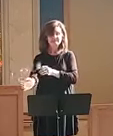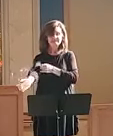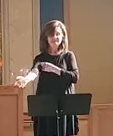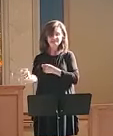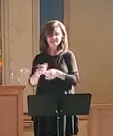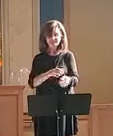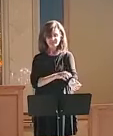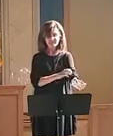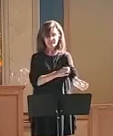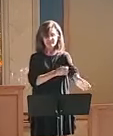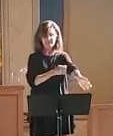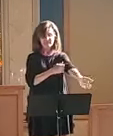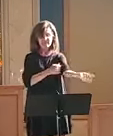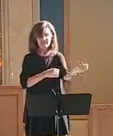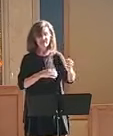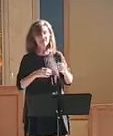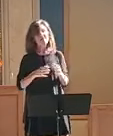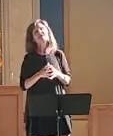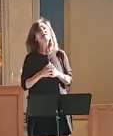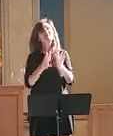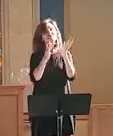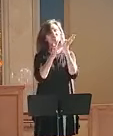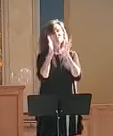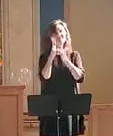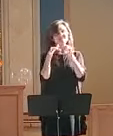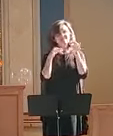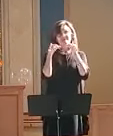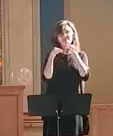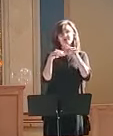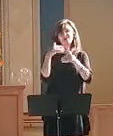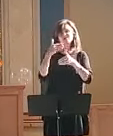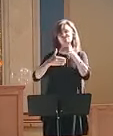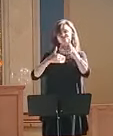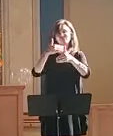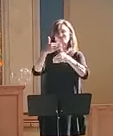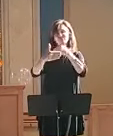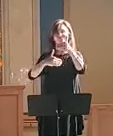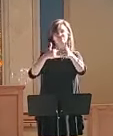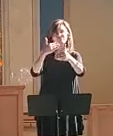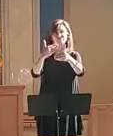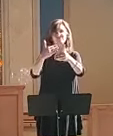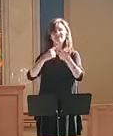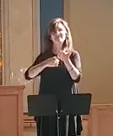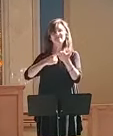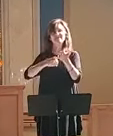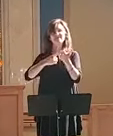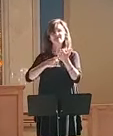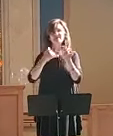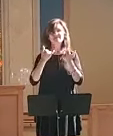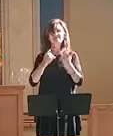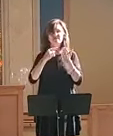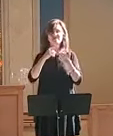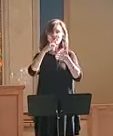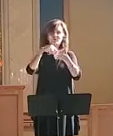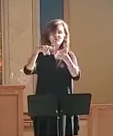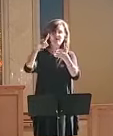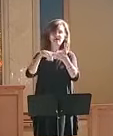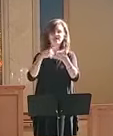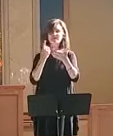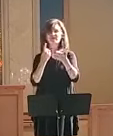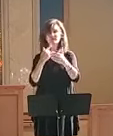And he then goes into this procedure. He then goes to speak on this corrective